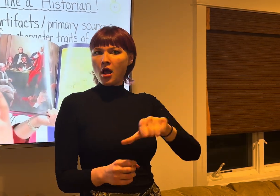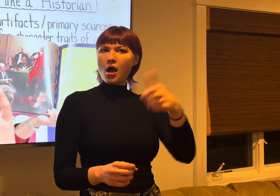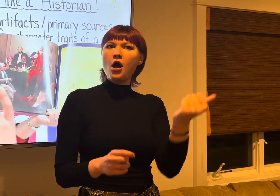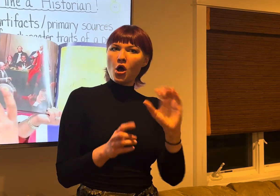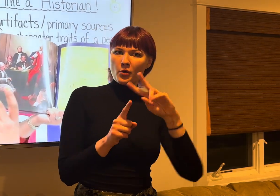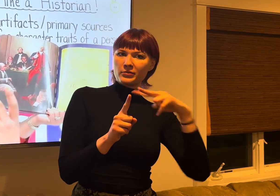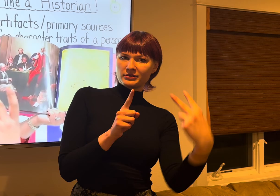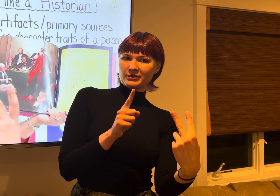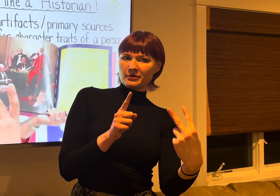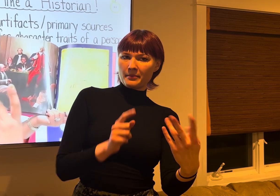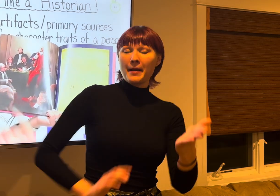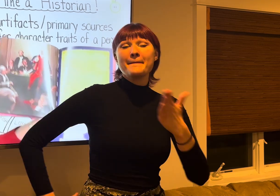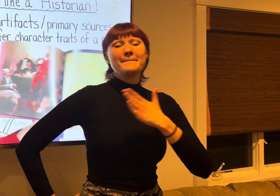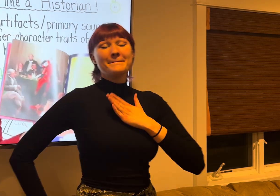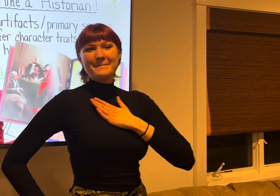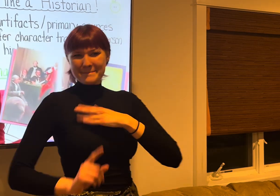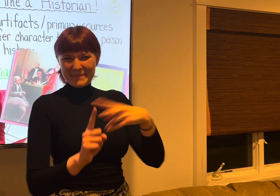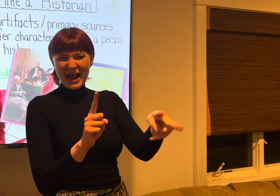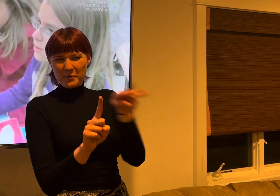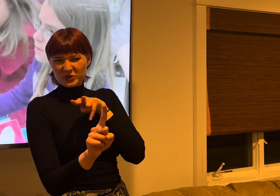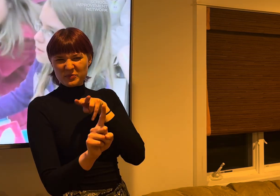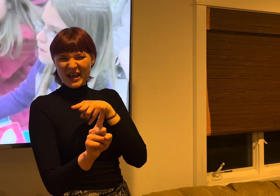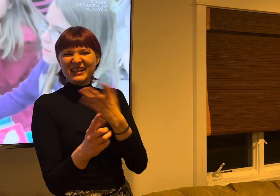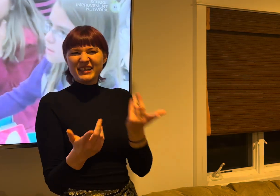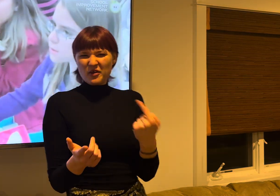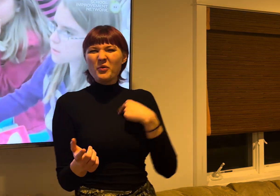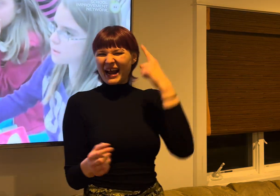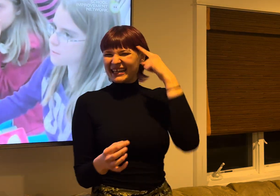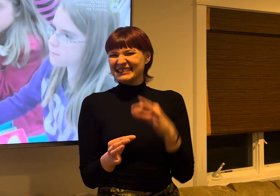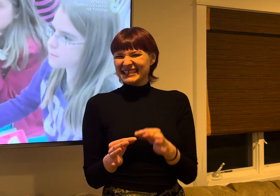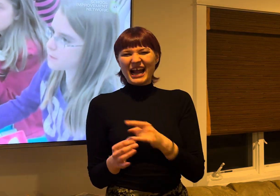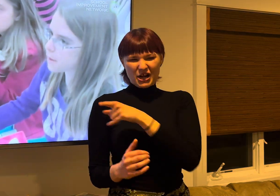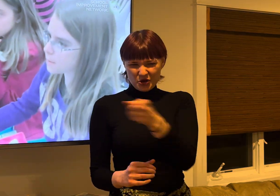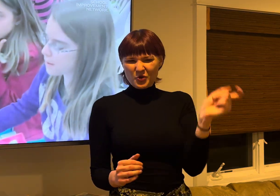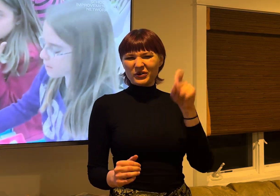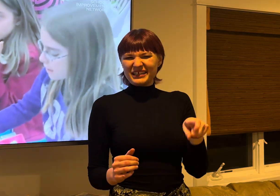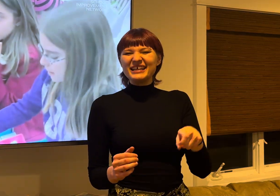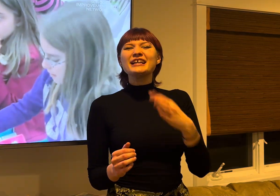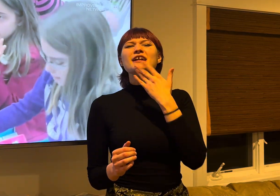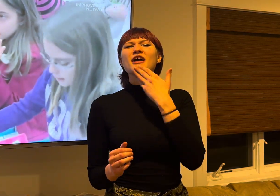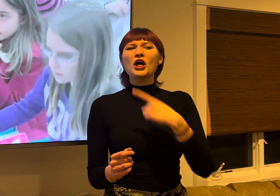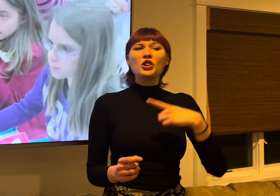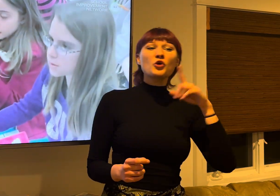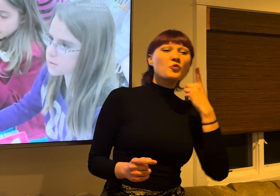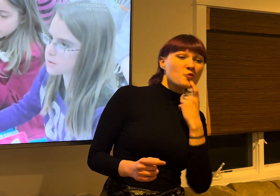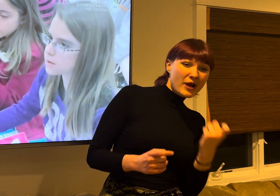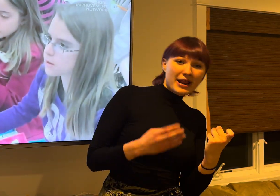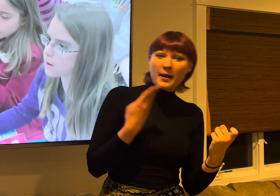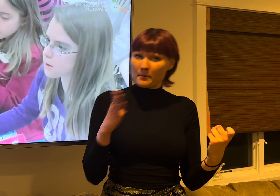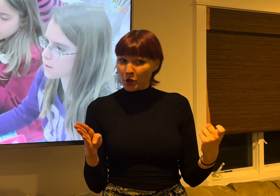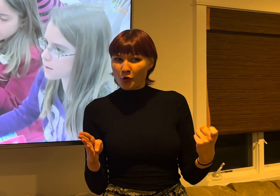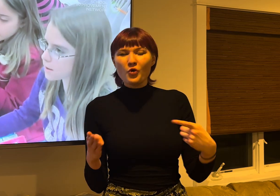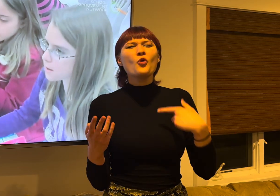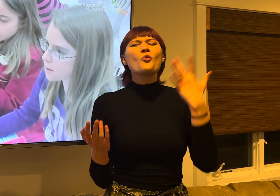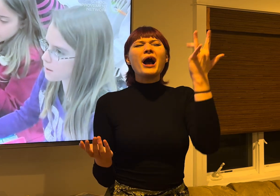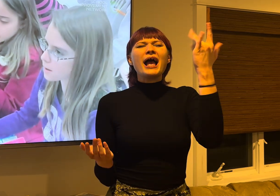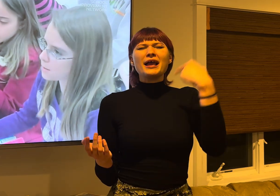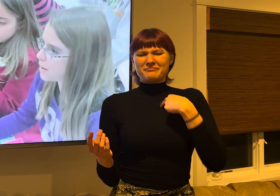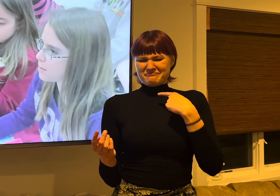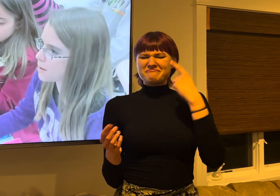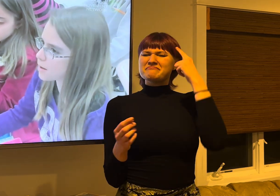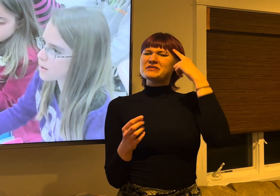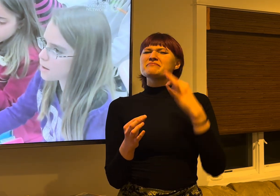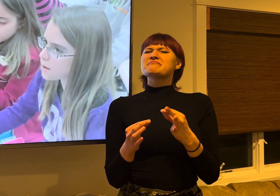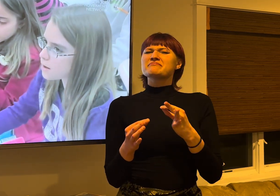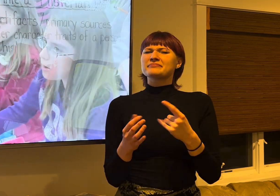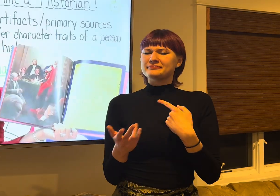it red and blue? Sydney? Because those are the colors of America, and he was Ireland.